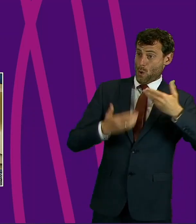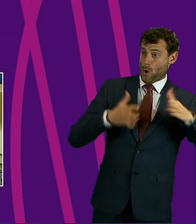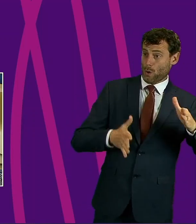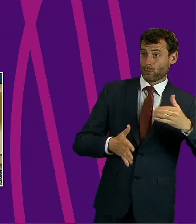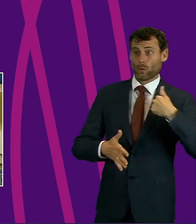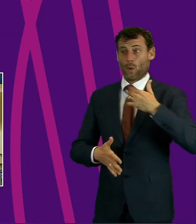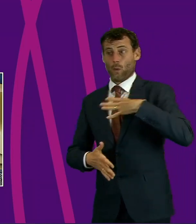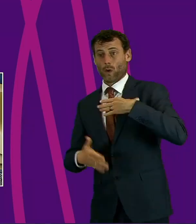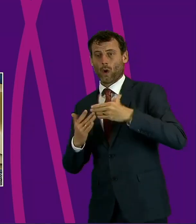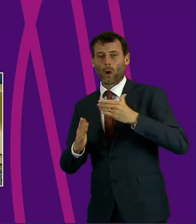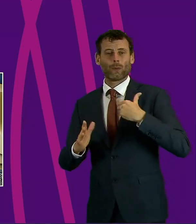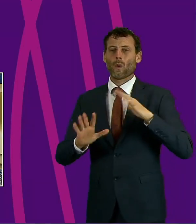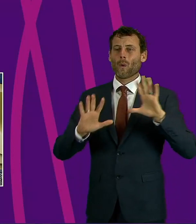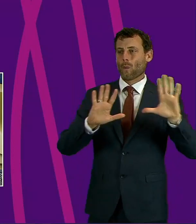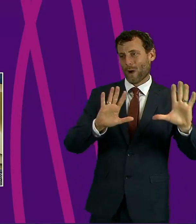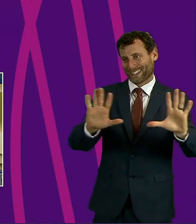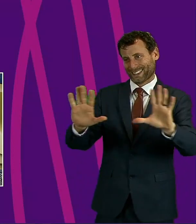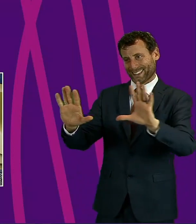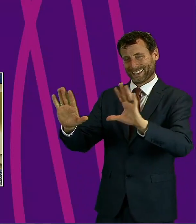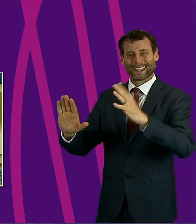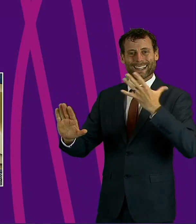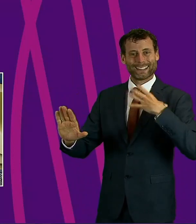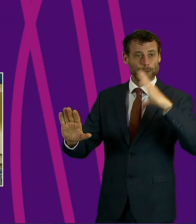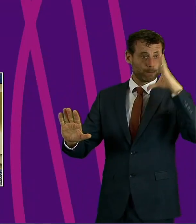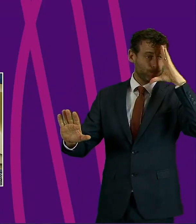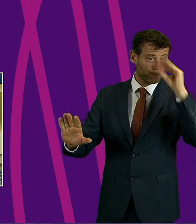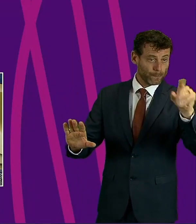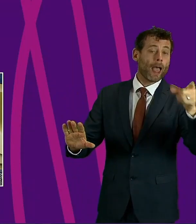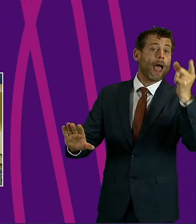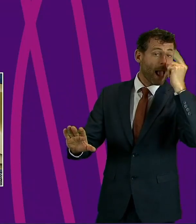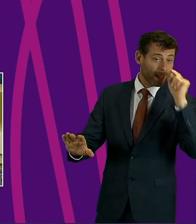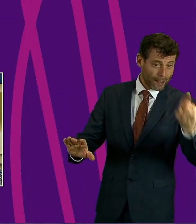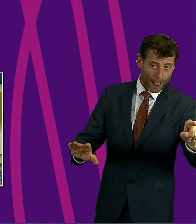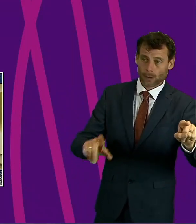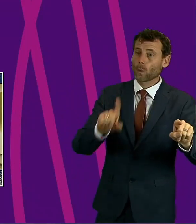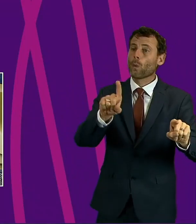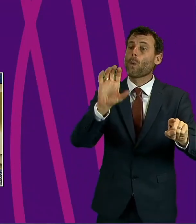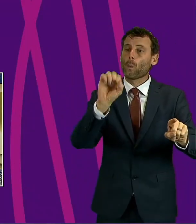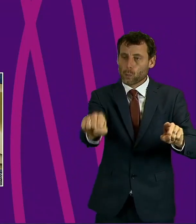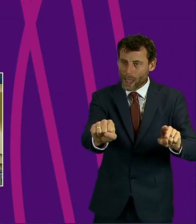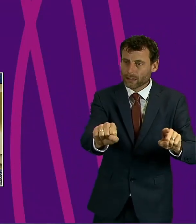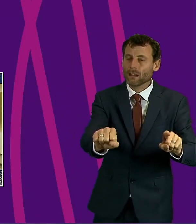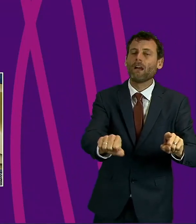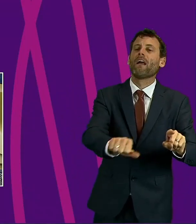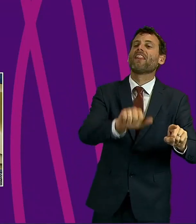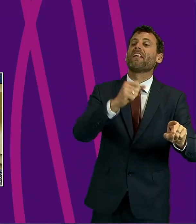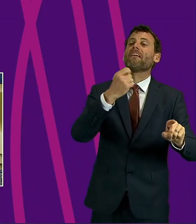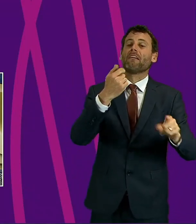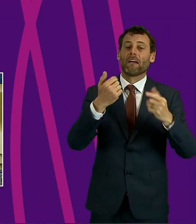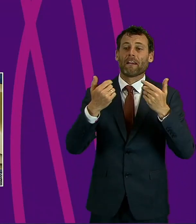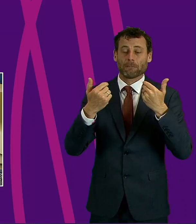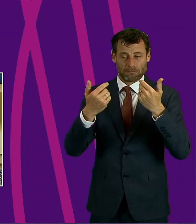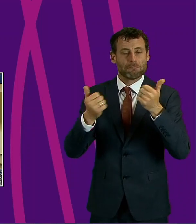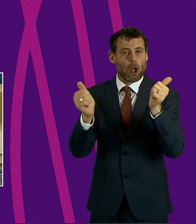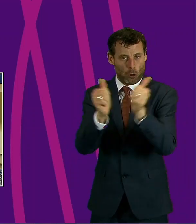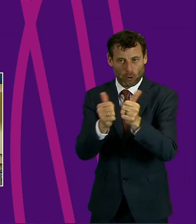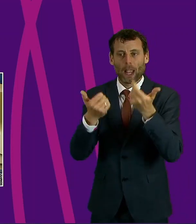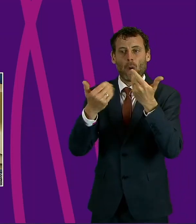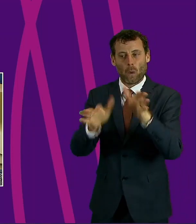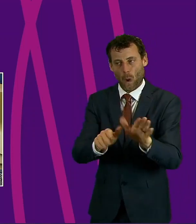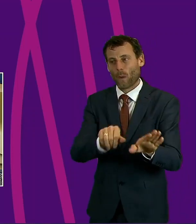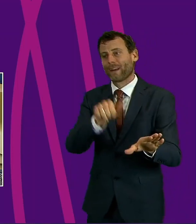in a phased way, and with some clear priorities. There will be, I think, as we move through the next weeks, it will be easier